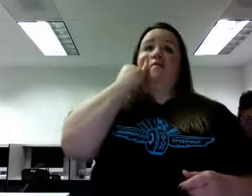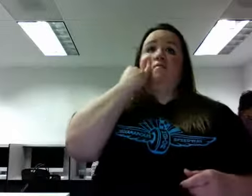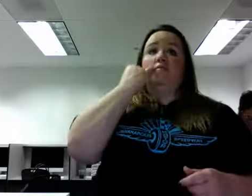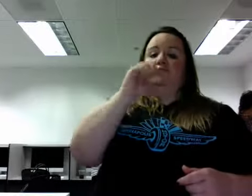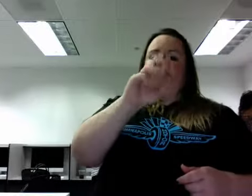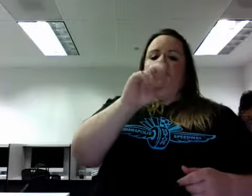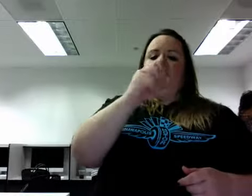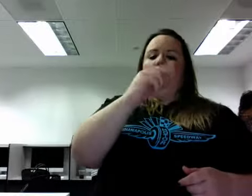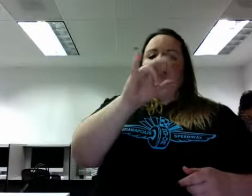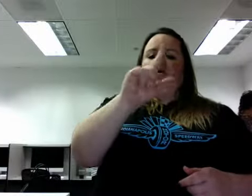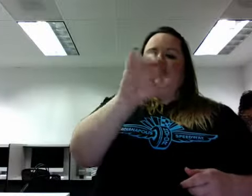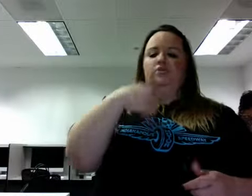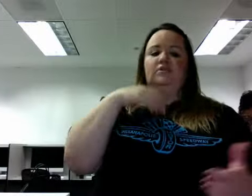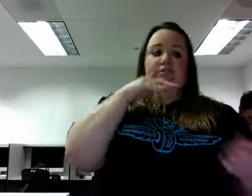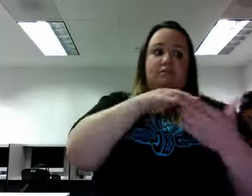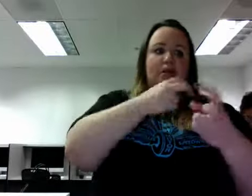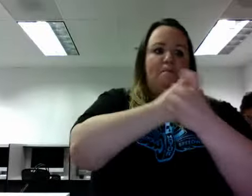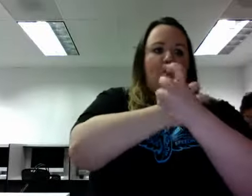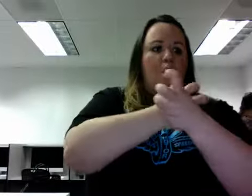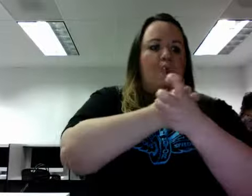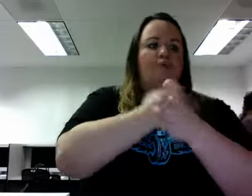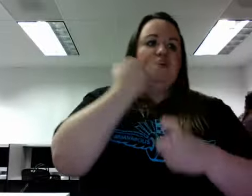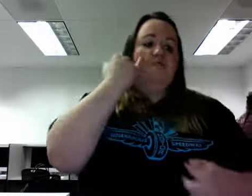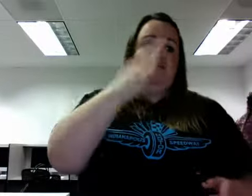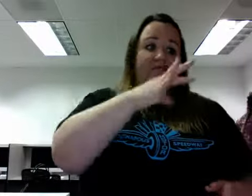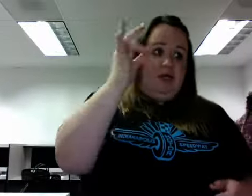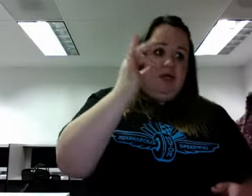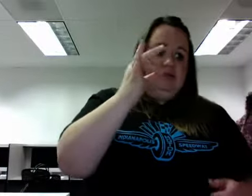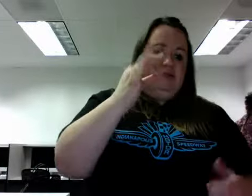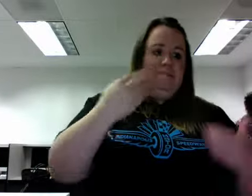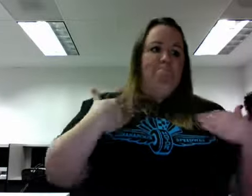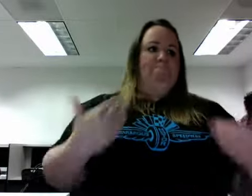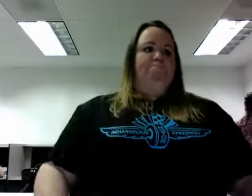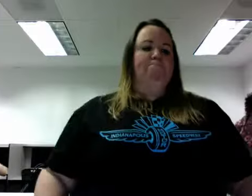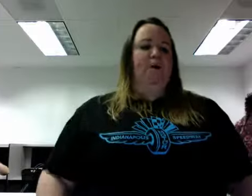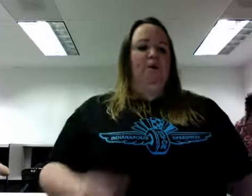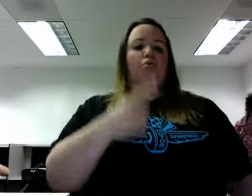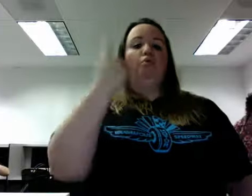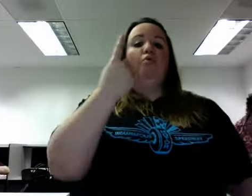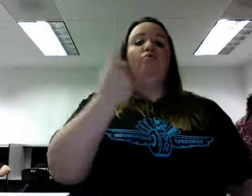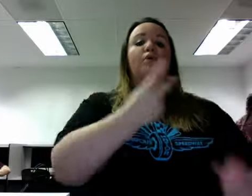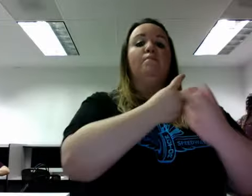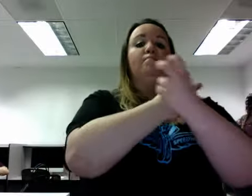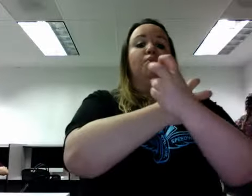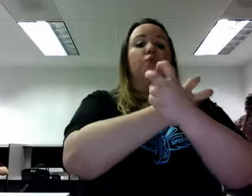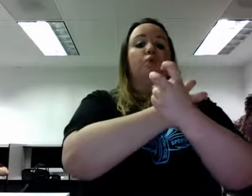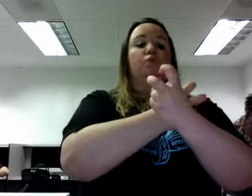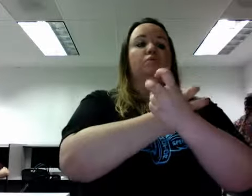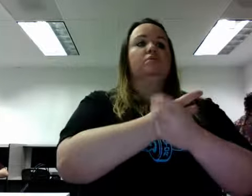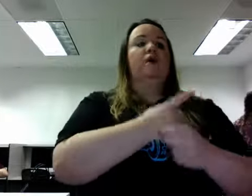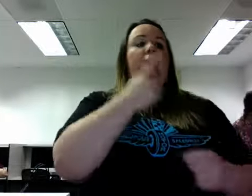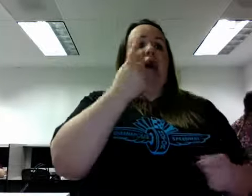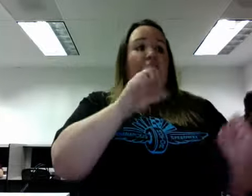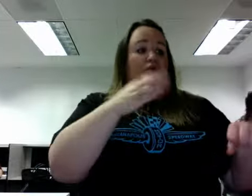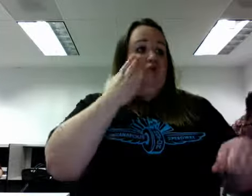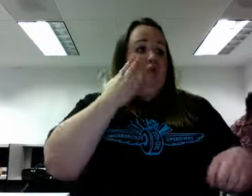dig, and I find the skeletal remains of this body, I can tell how old the body is, and what sex it is also, by the structure